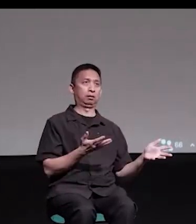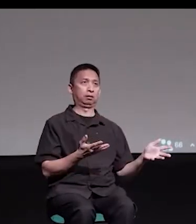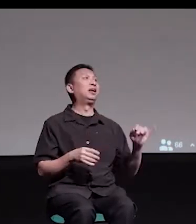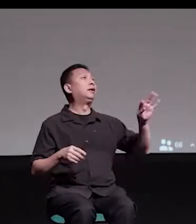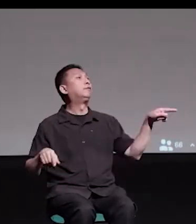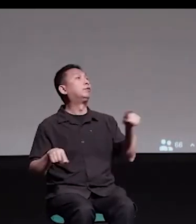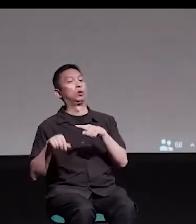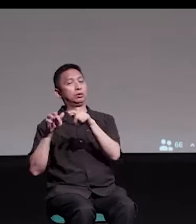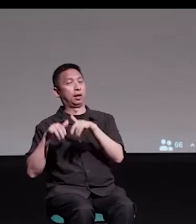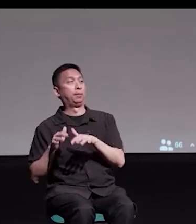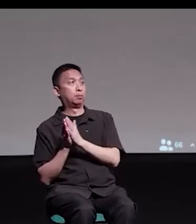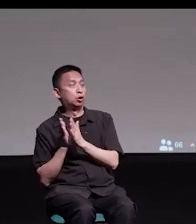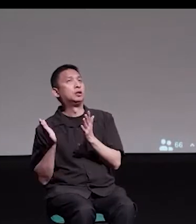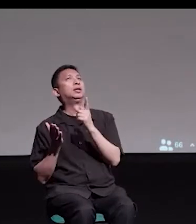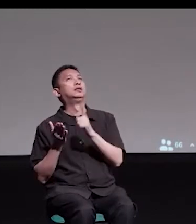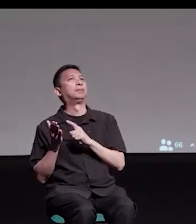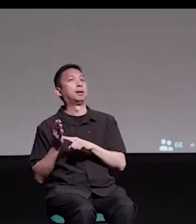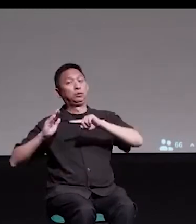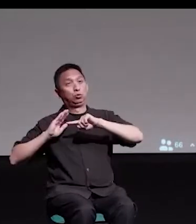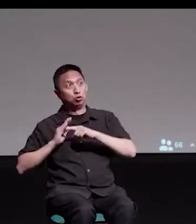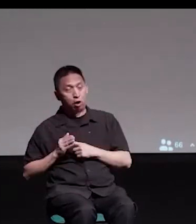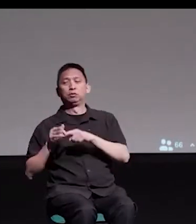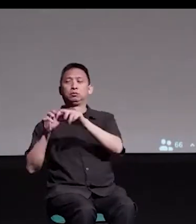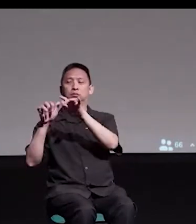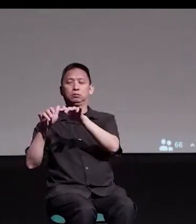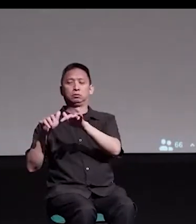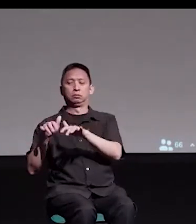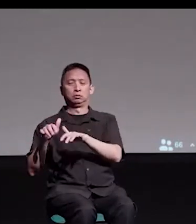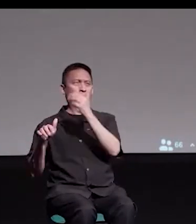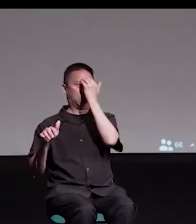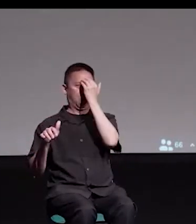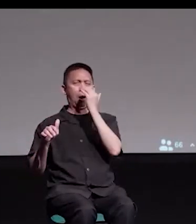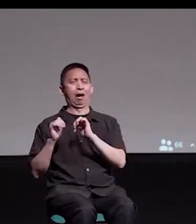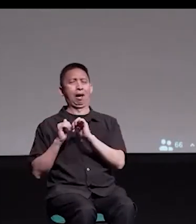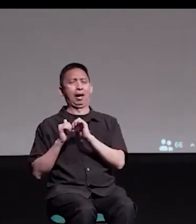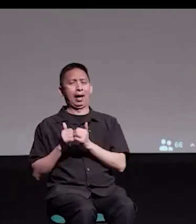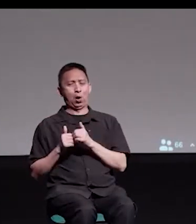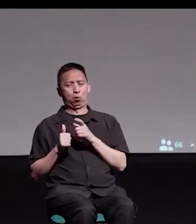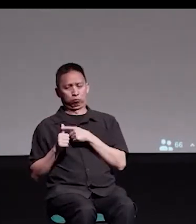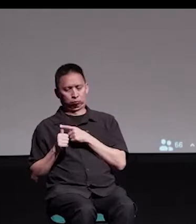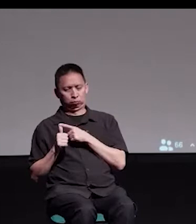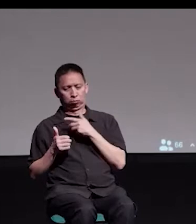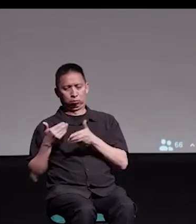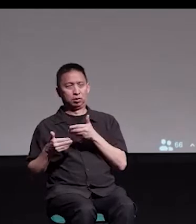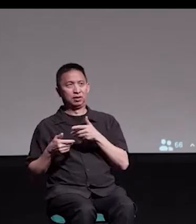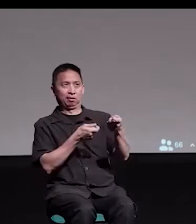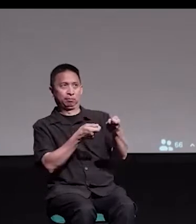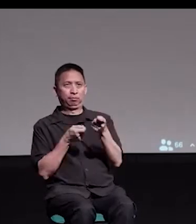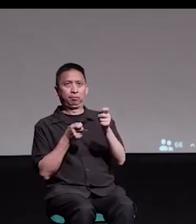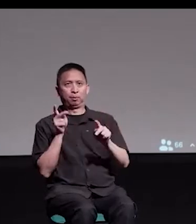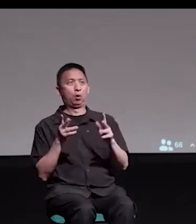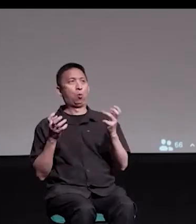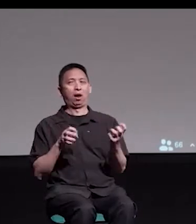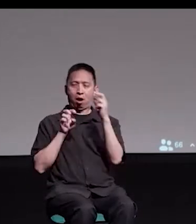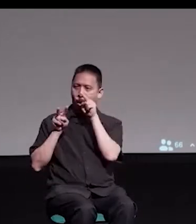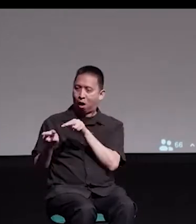know exactly the book that you're writing when you start, but you know that there has to be a way that you start it that makes people want to read it or makes people